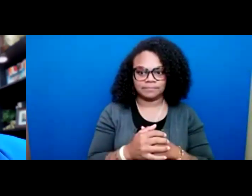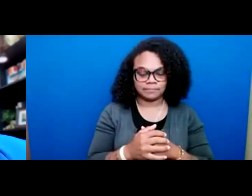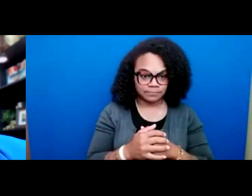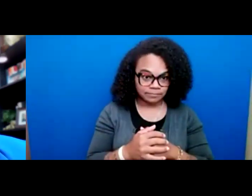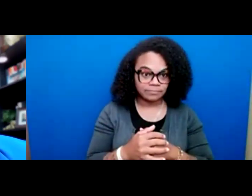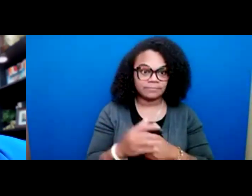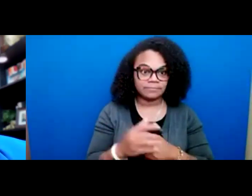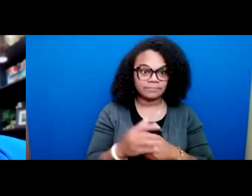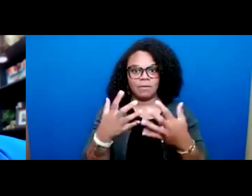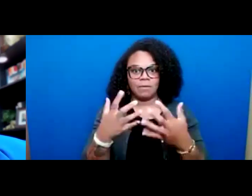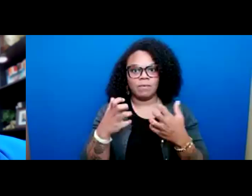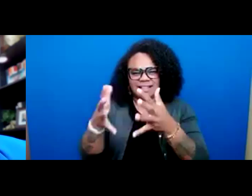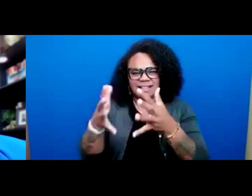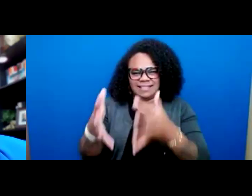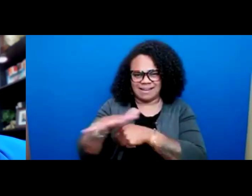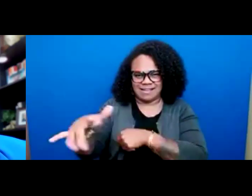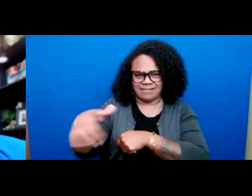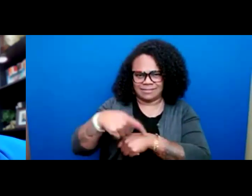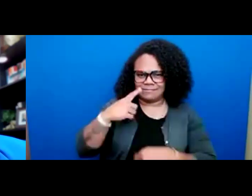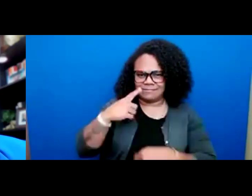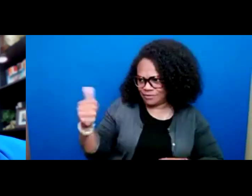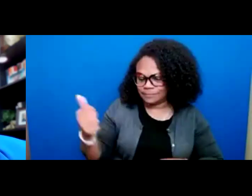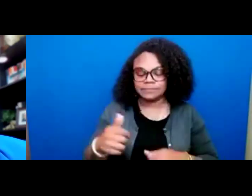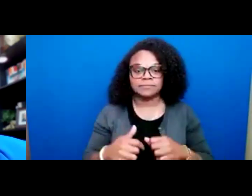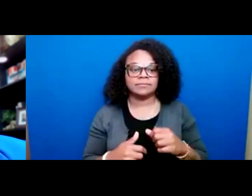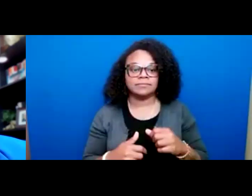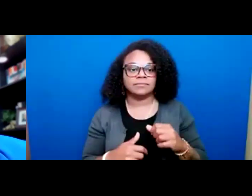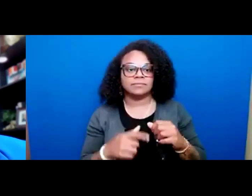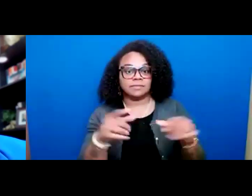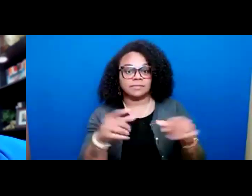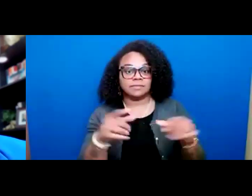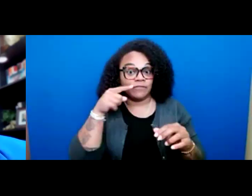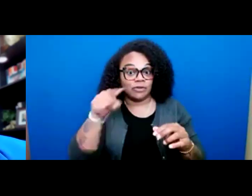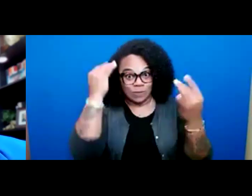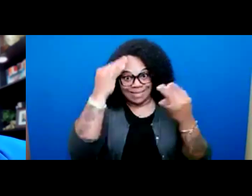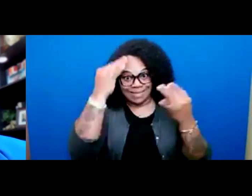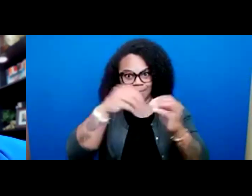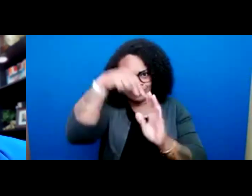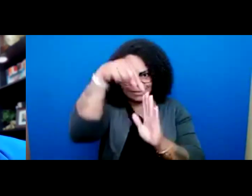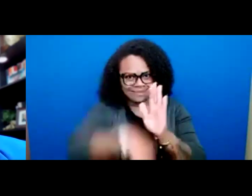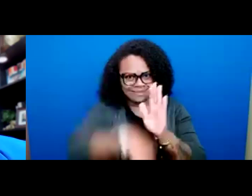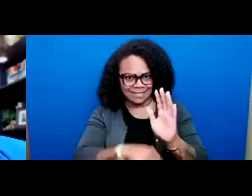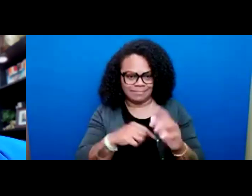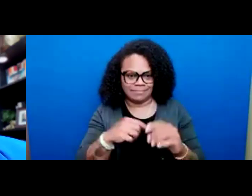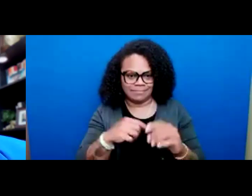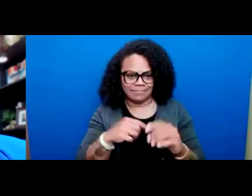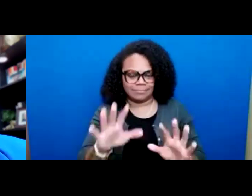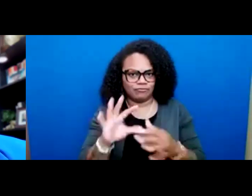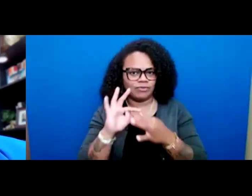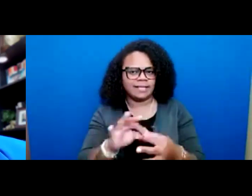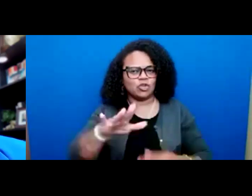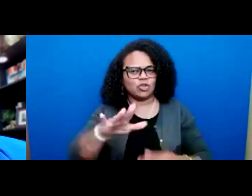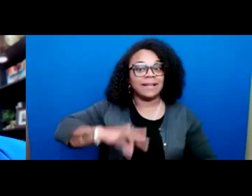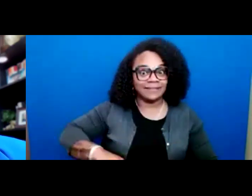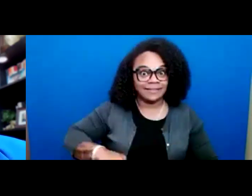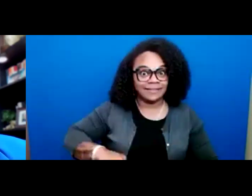else. And I think it's something for you to think deeper into, particularly in correlation to benefits.